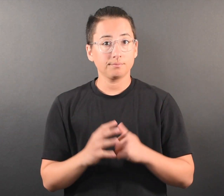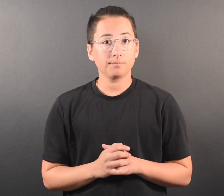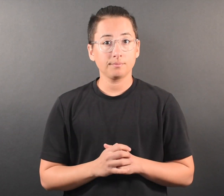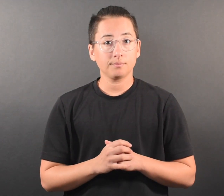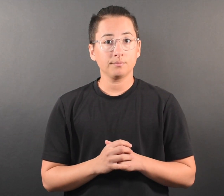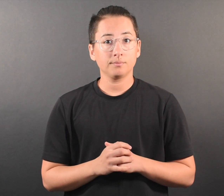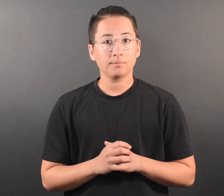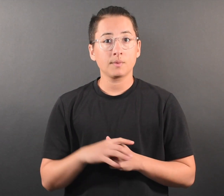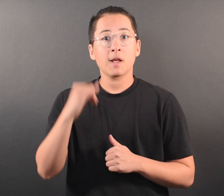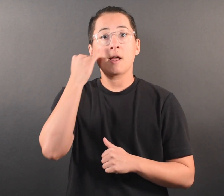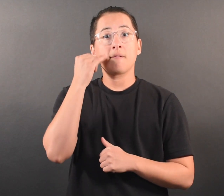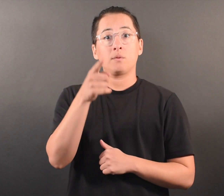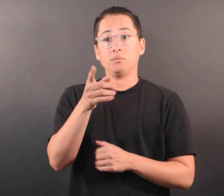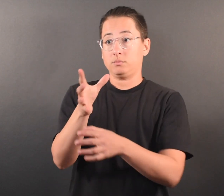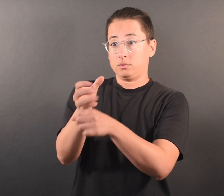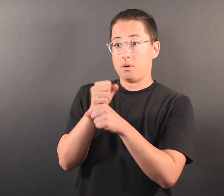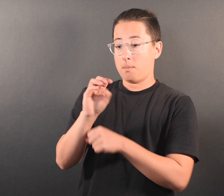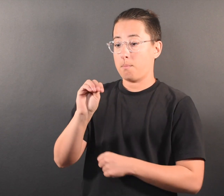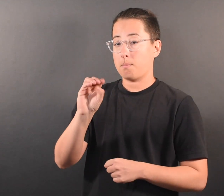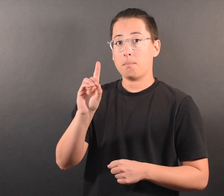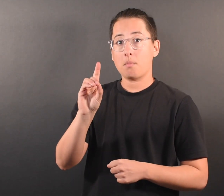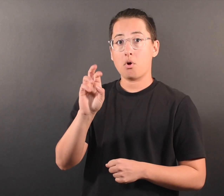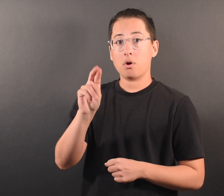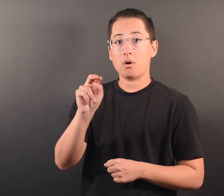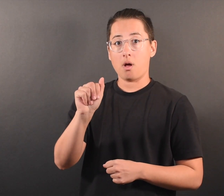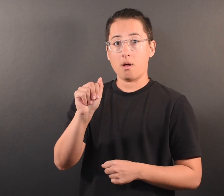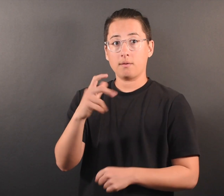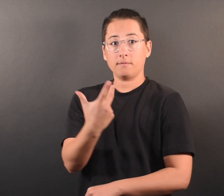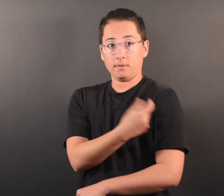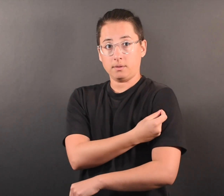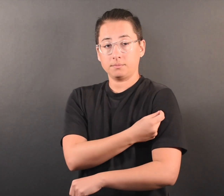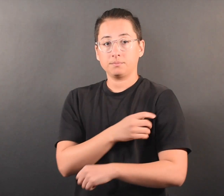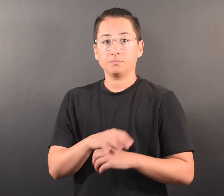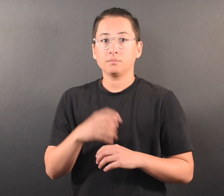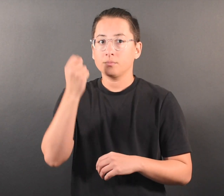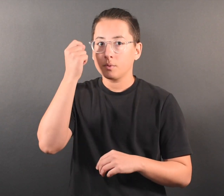If you got the Moderna vaccine, ages 6 and up.